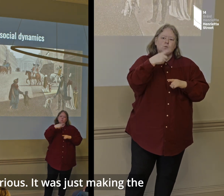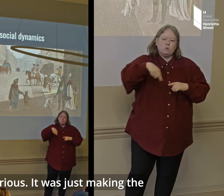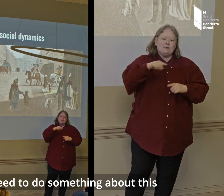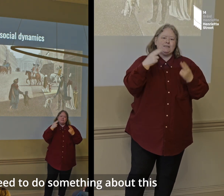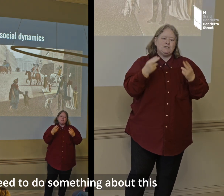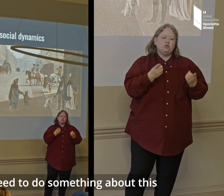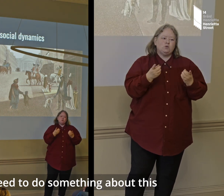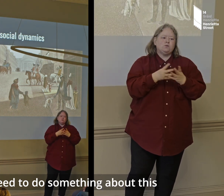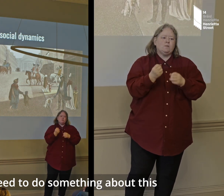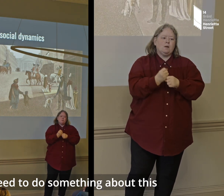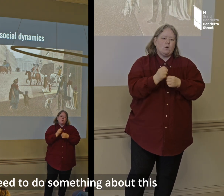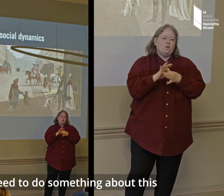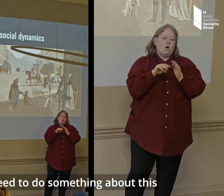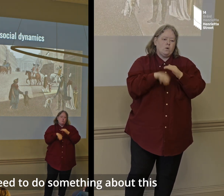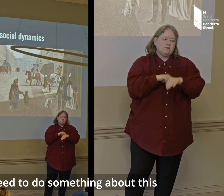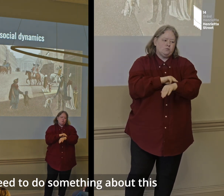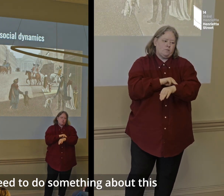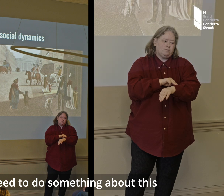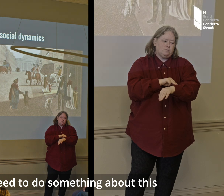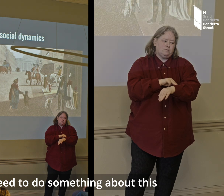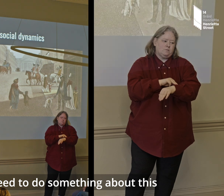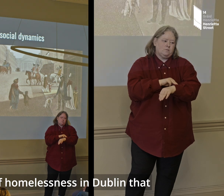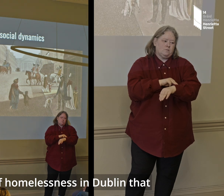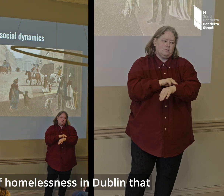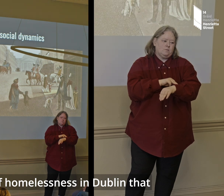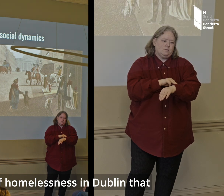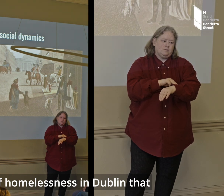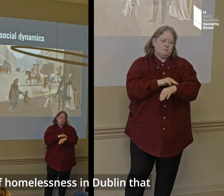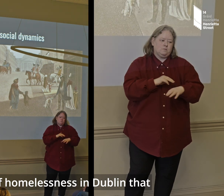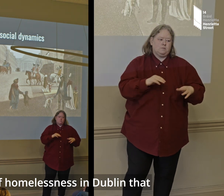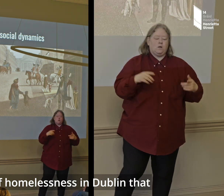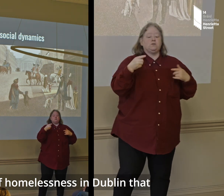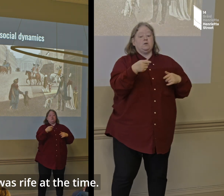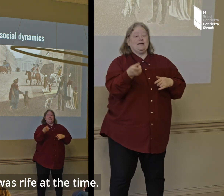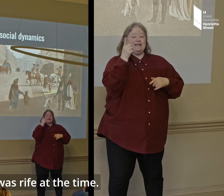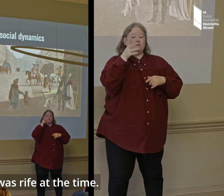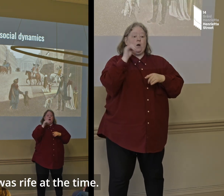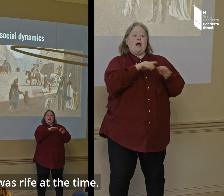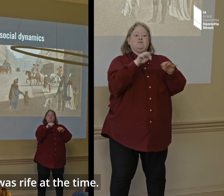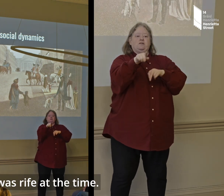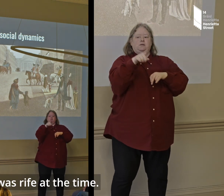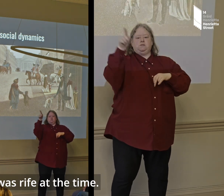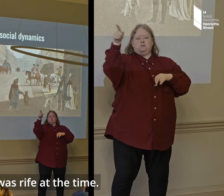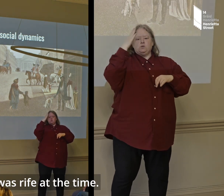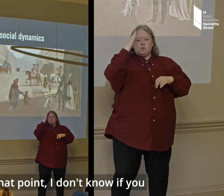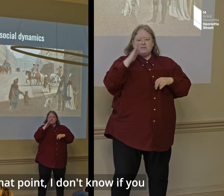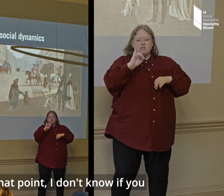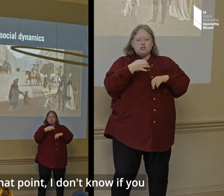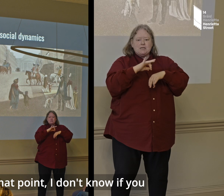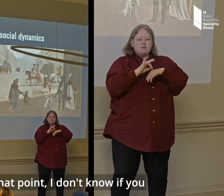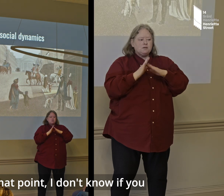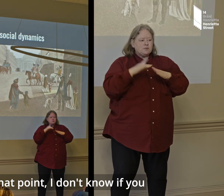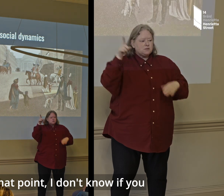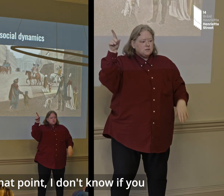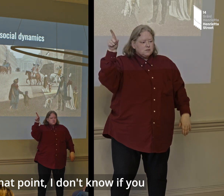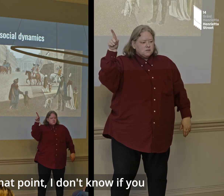just making the point. We need to do something about this problem of homelessness in Dublin that was rife at the time. So